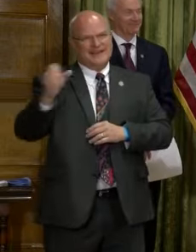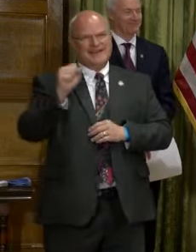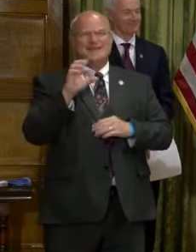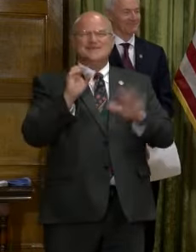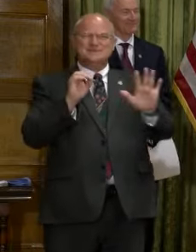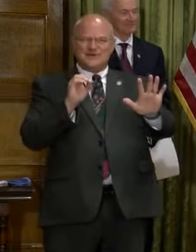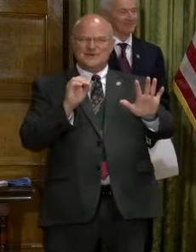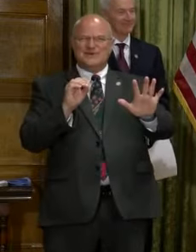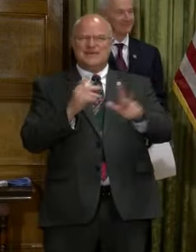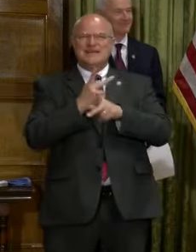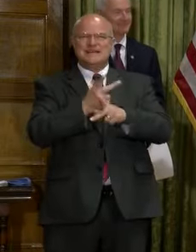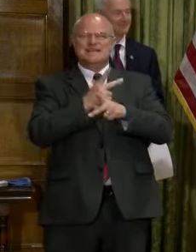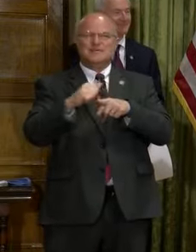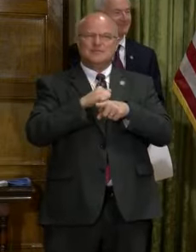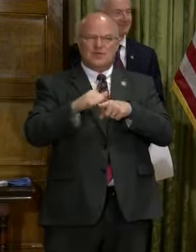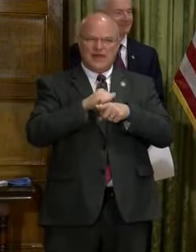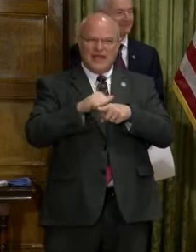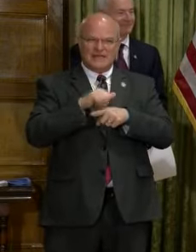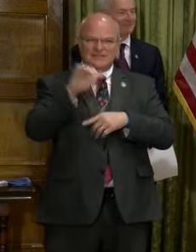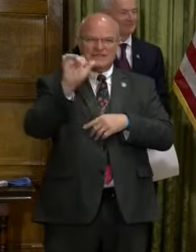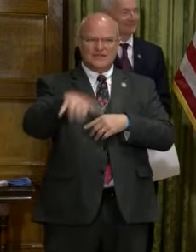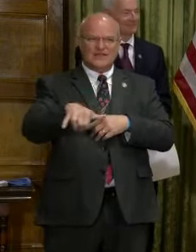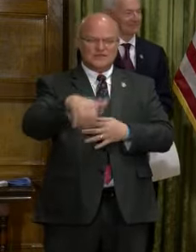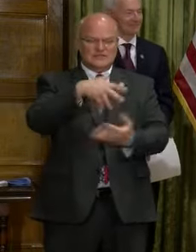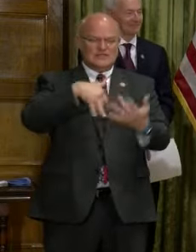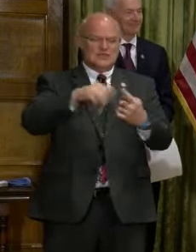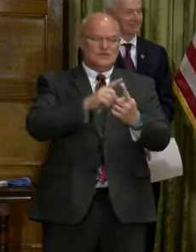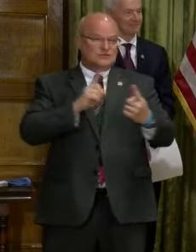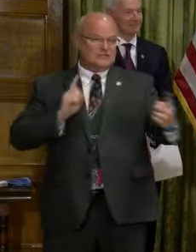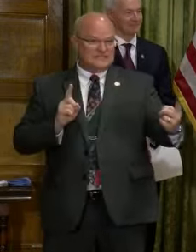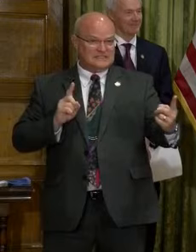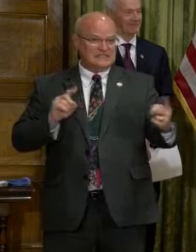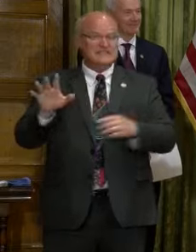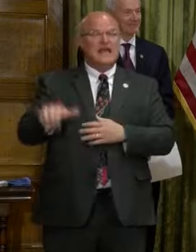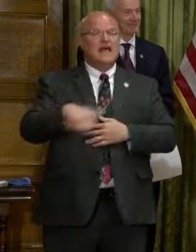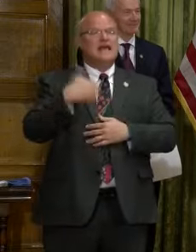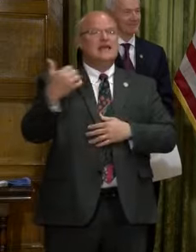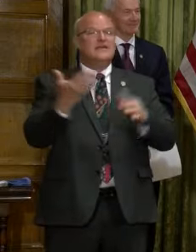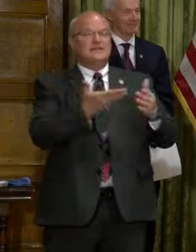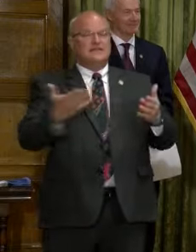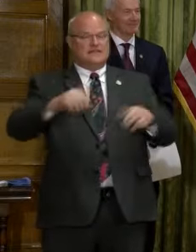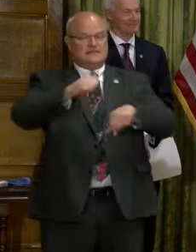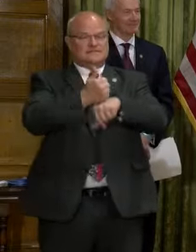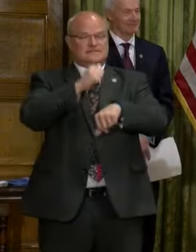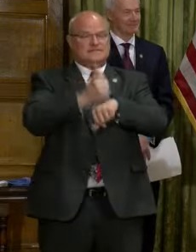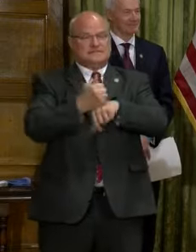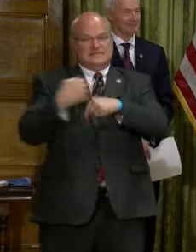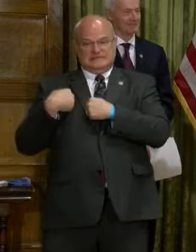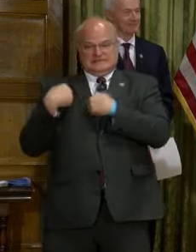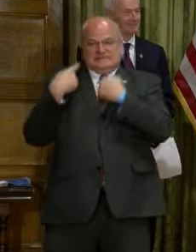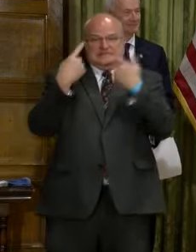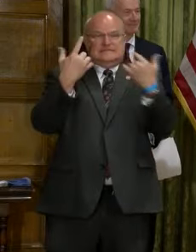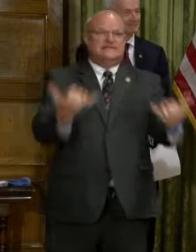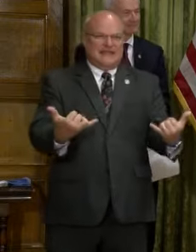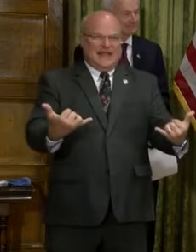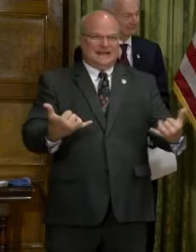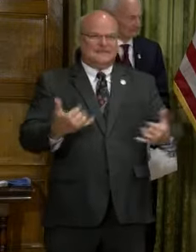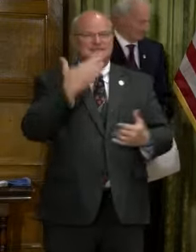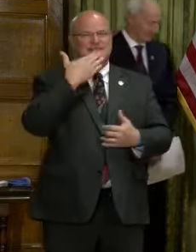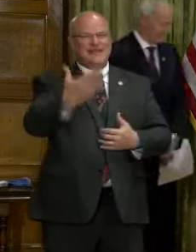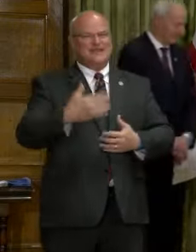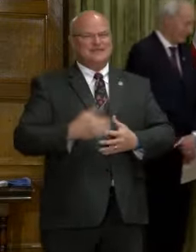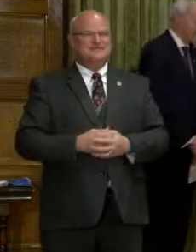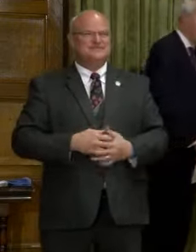let's continue to practice those physical distancing and other measures that have gotten us to where we are right now.